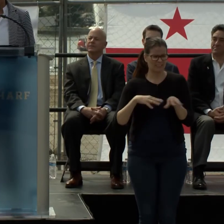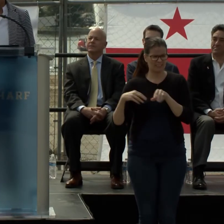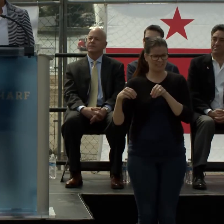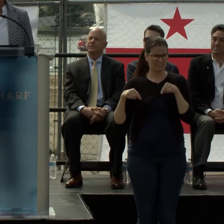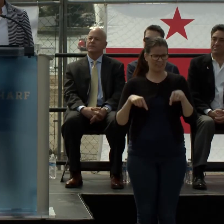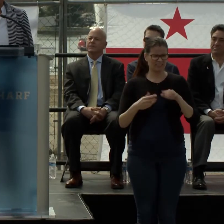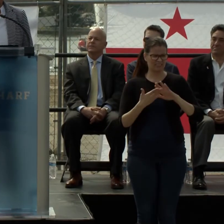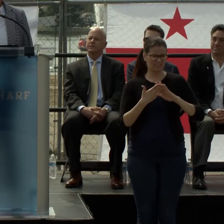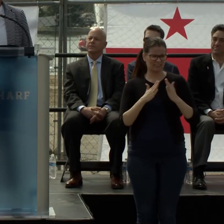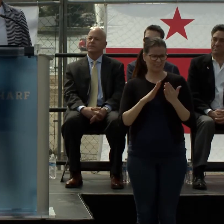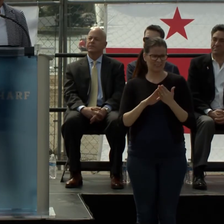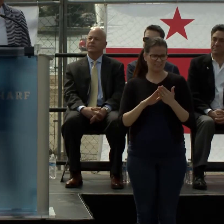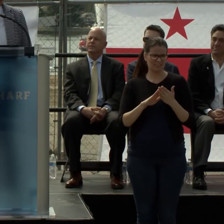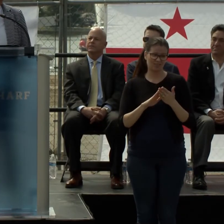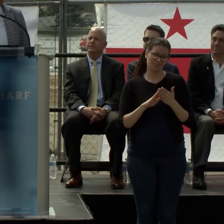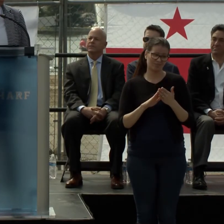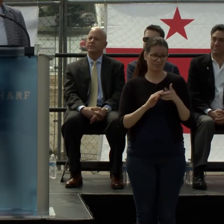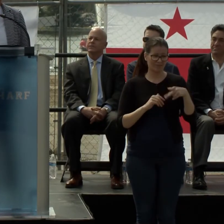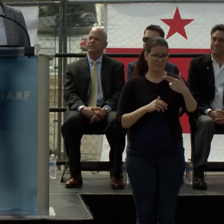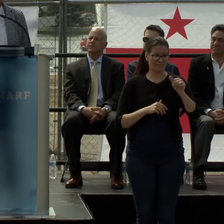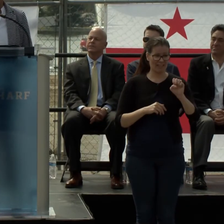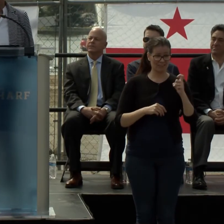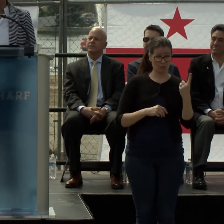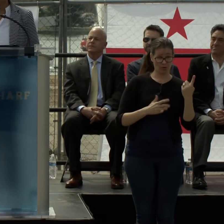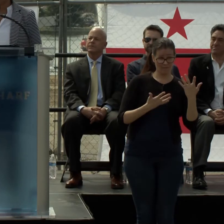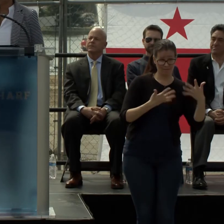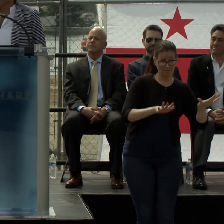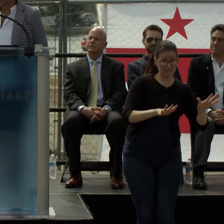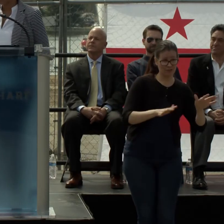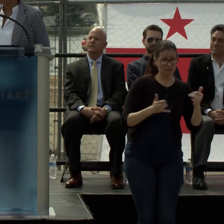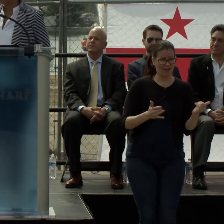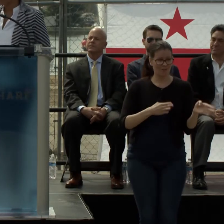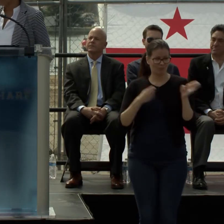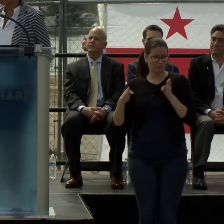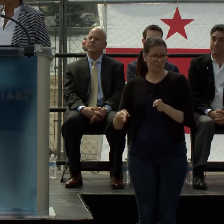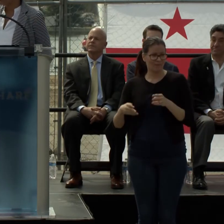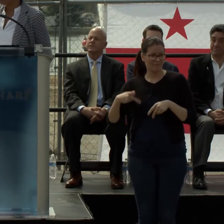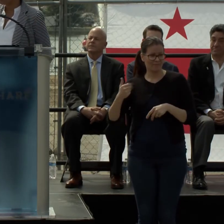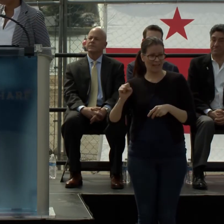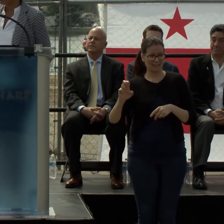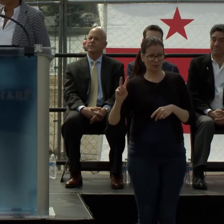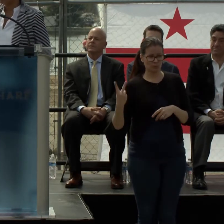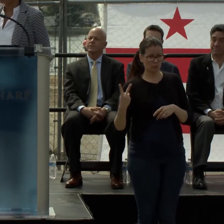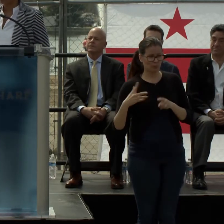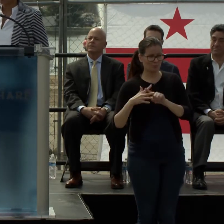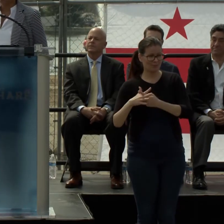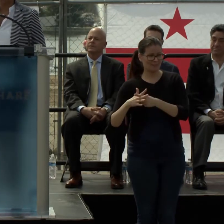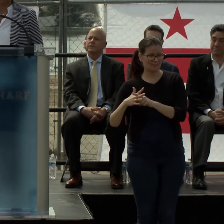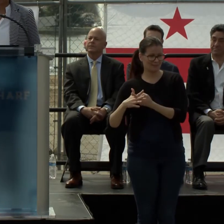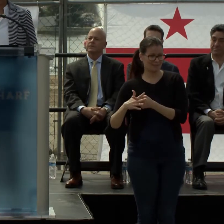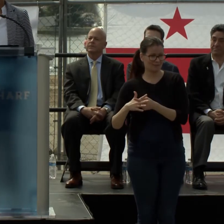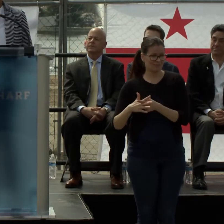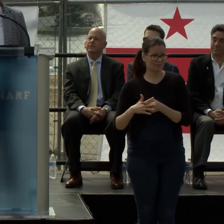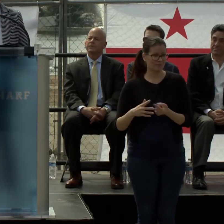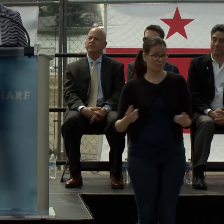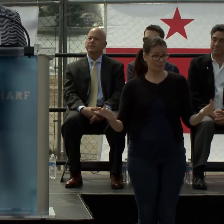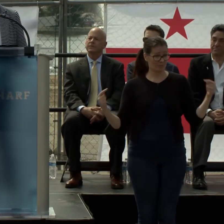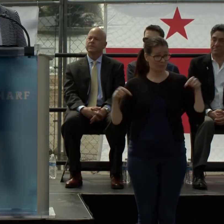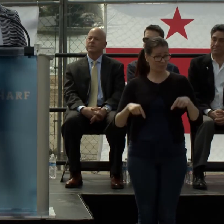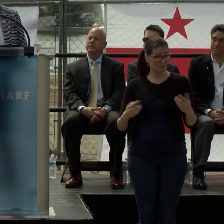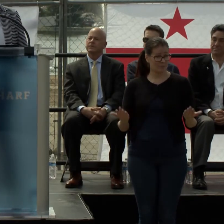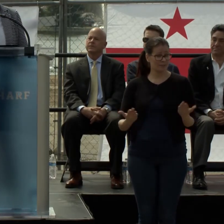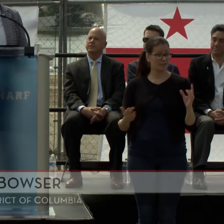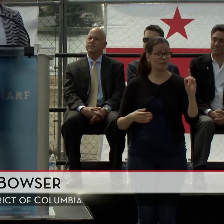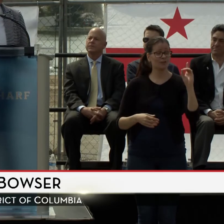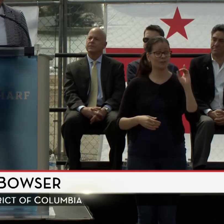two. People come to the district. They see the amount of vitality in our city and the projects that we are working